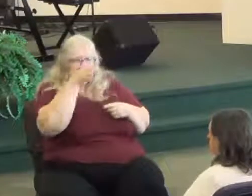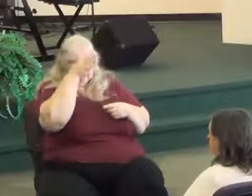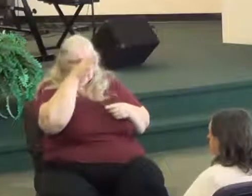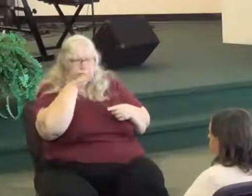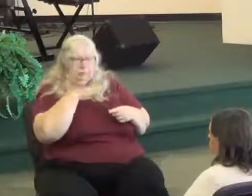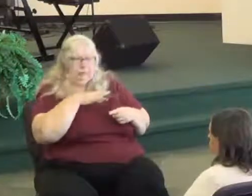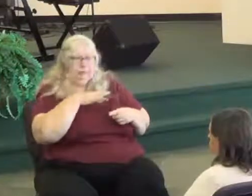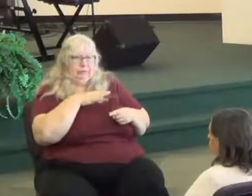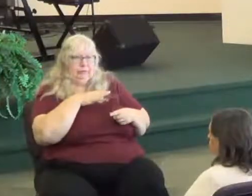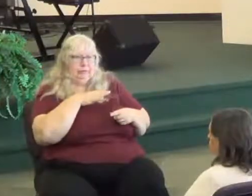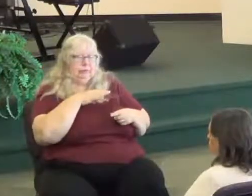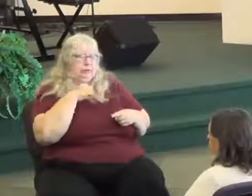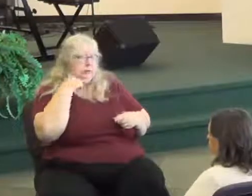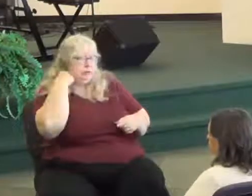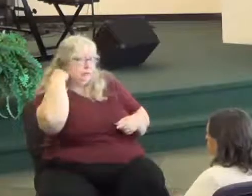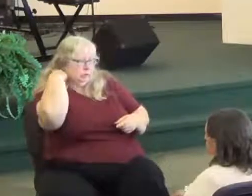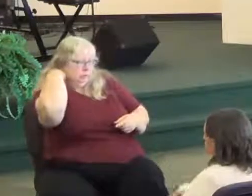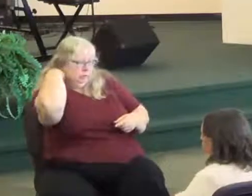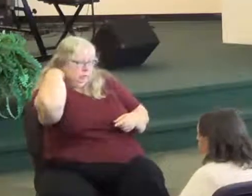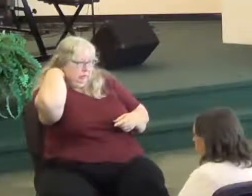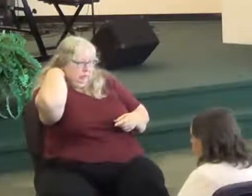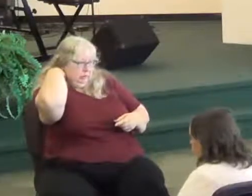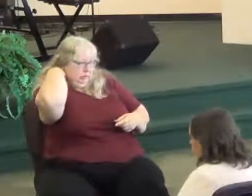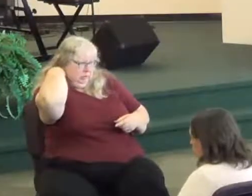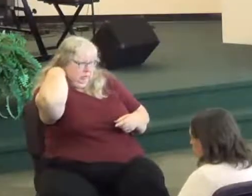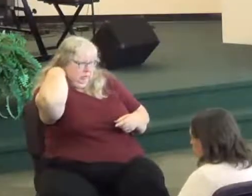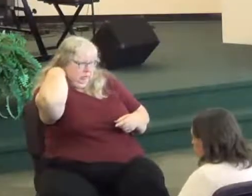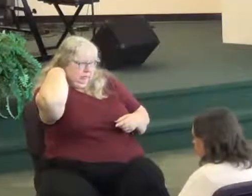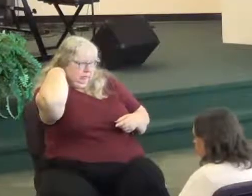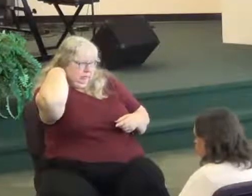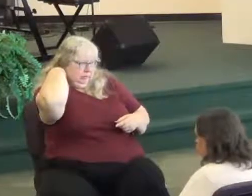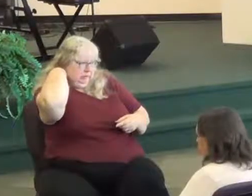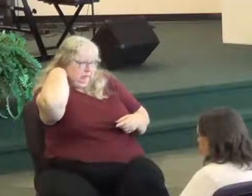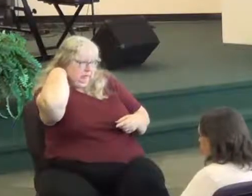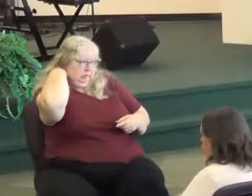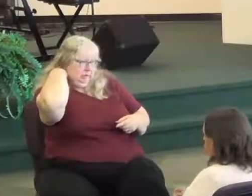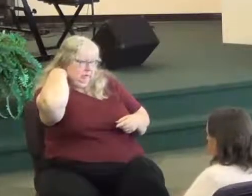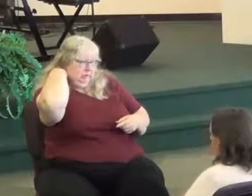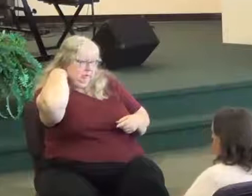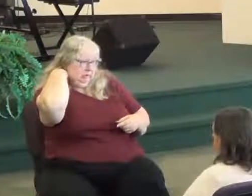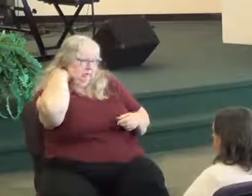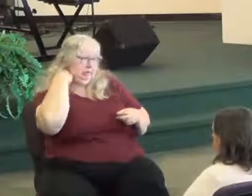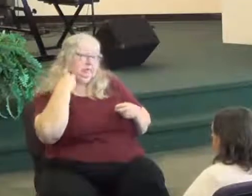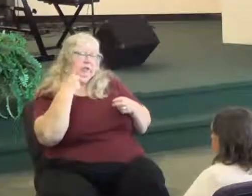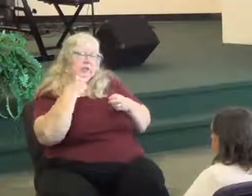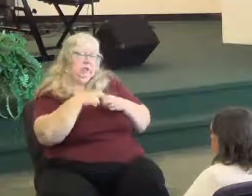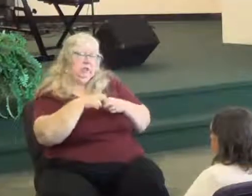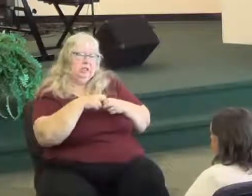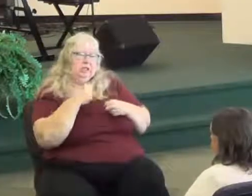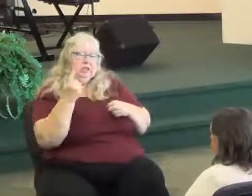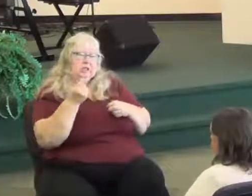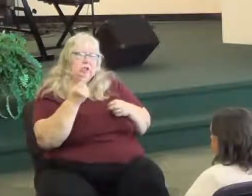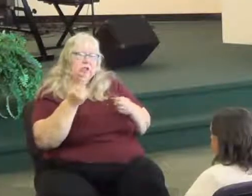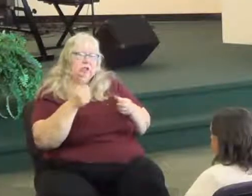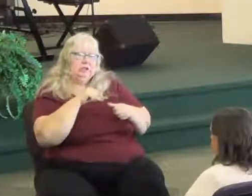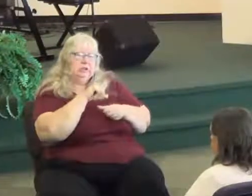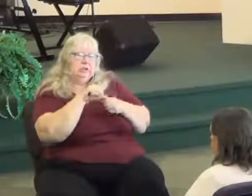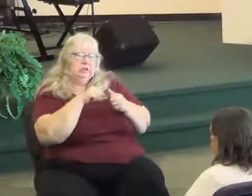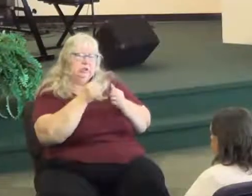How hard, how agonizing it must have been. The only people they could be around were other people in the same misery as